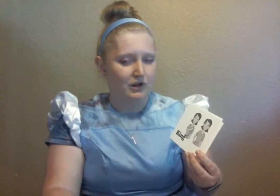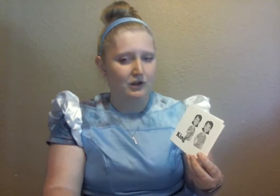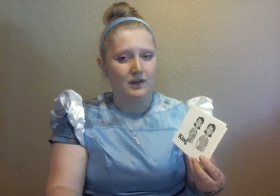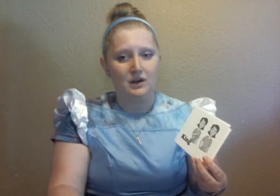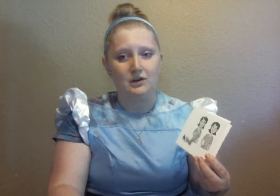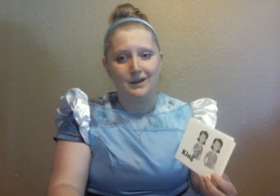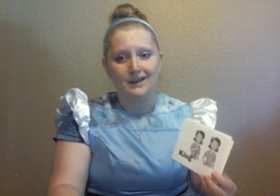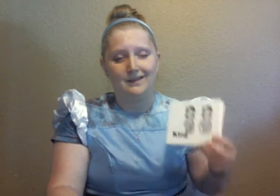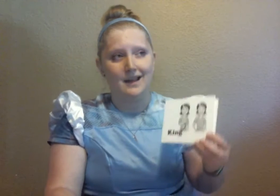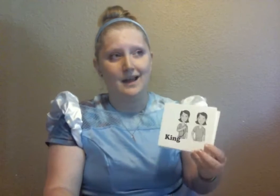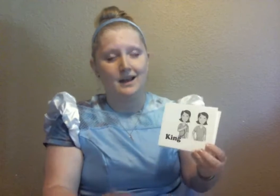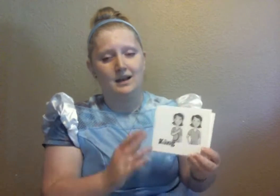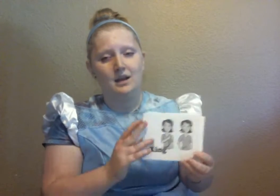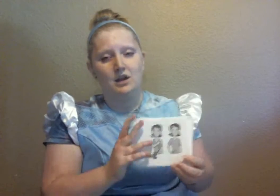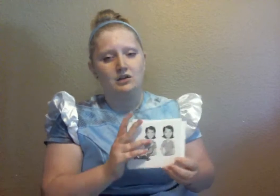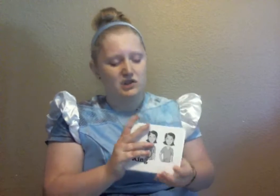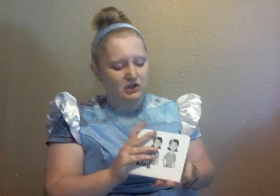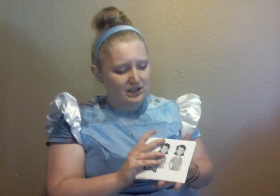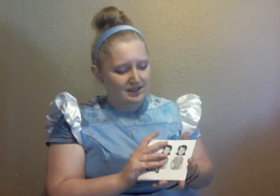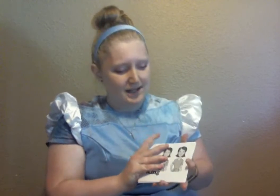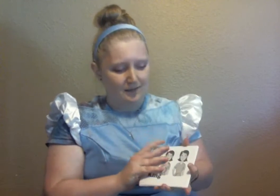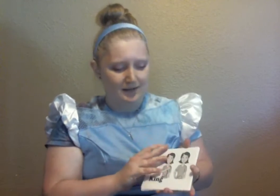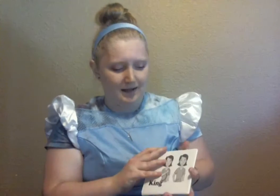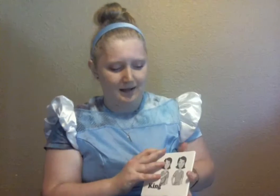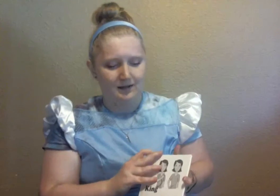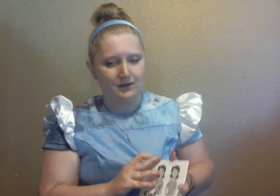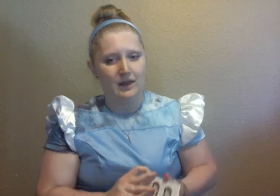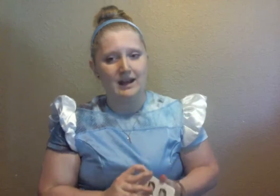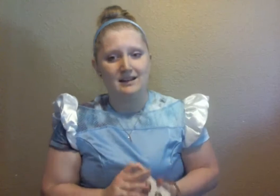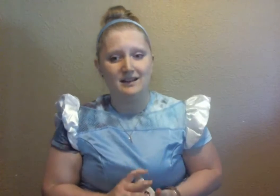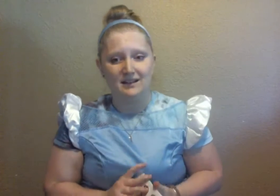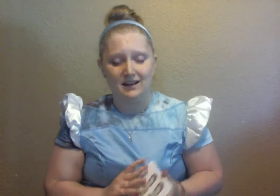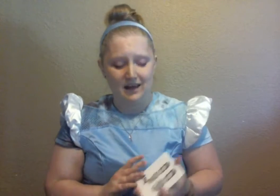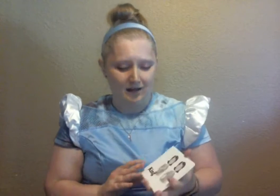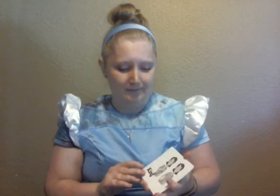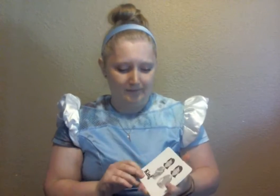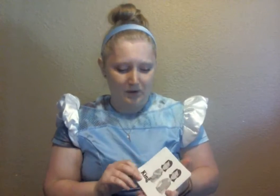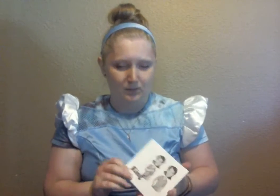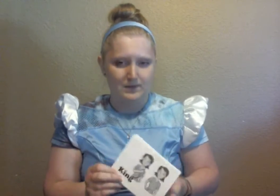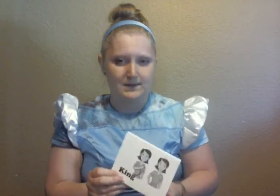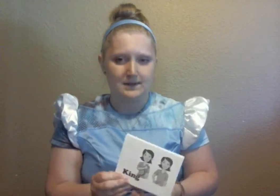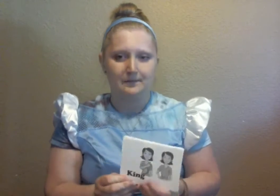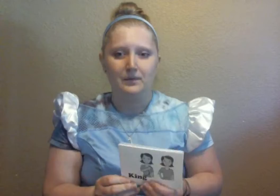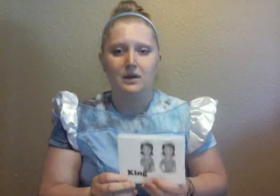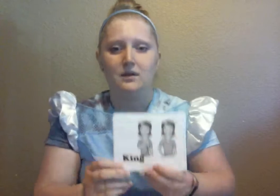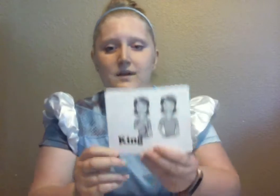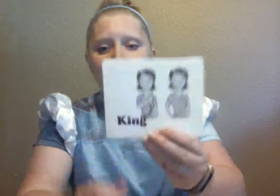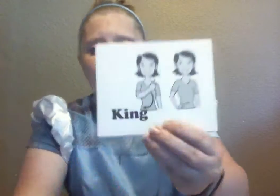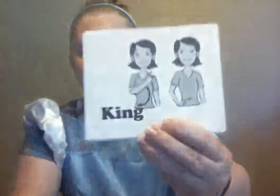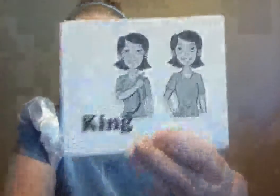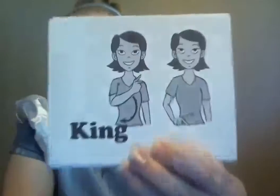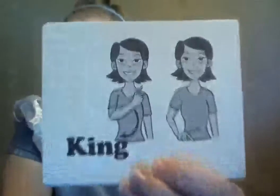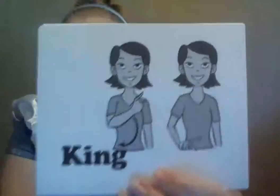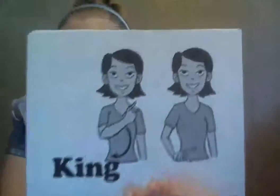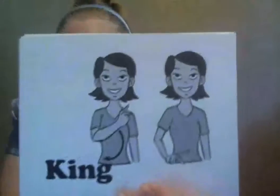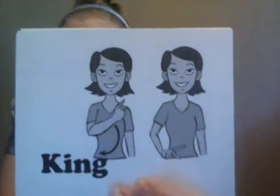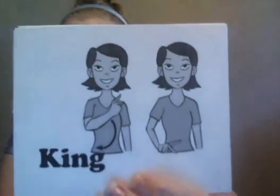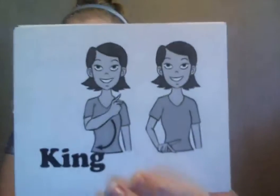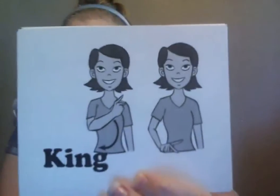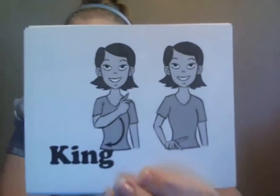that you're doing the sign just how intended so that it doesn't get confused. So this is the